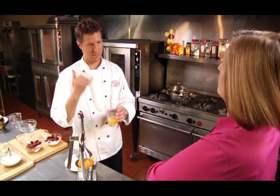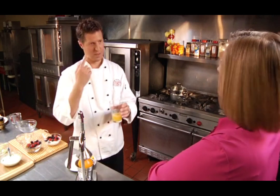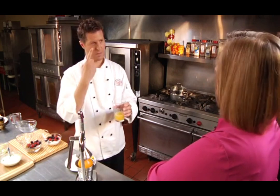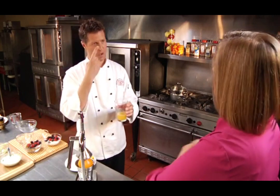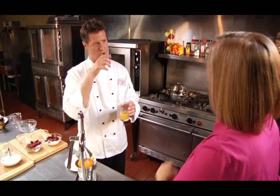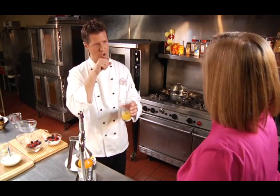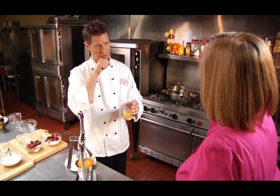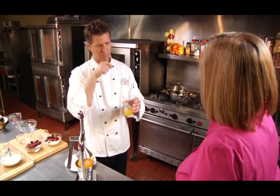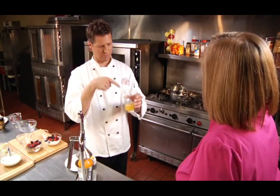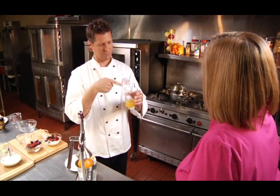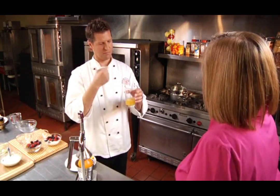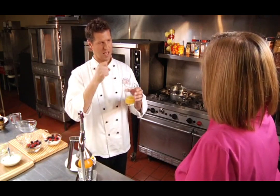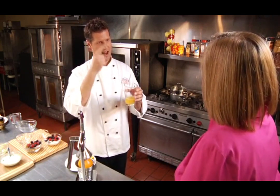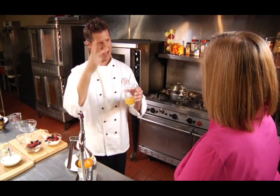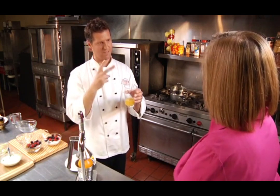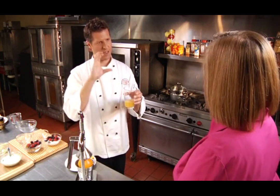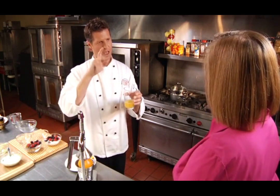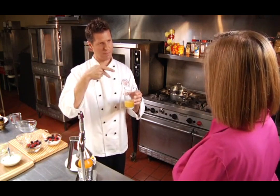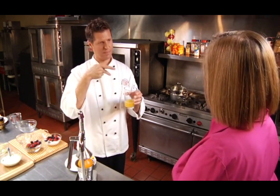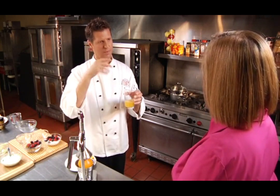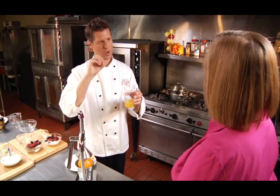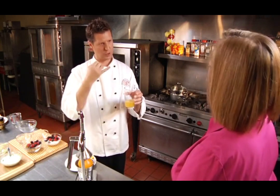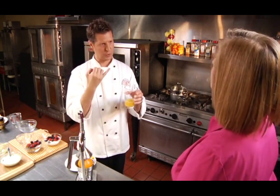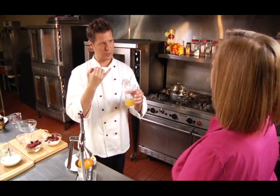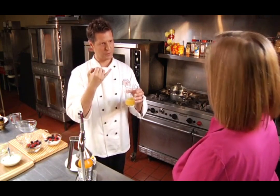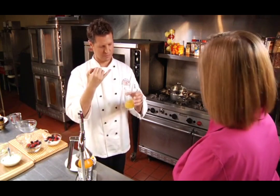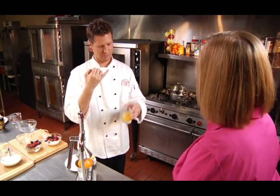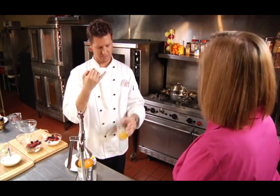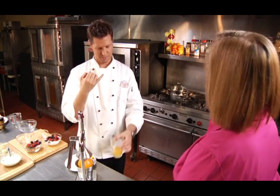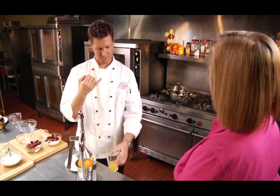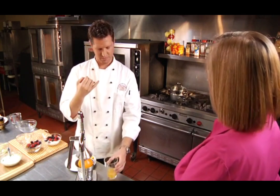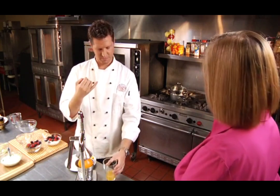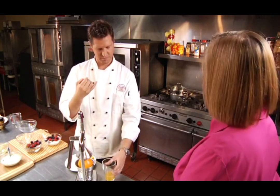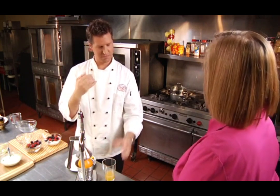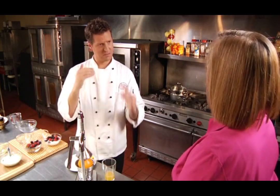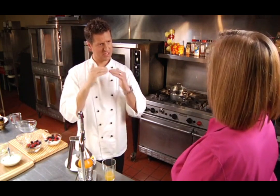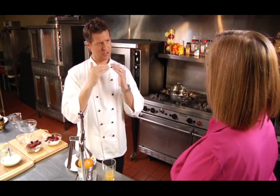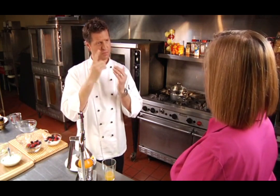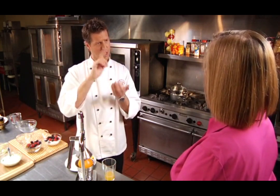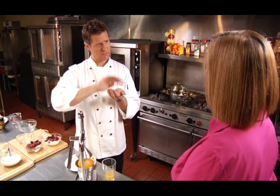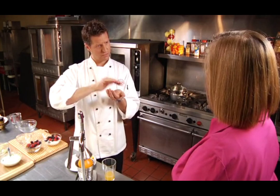We got 1/2 cup of orange juice from 1 orange, so that's about 1 serving of the fruit group.